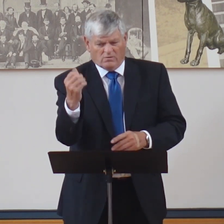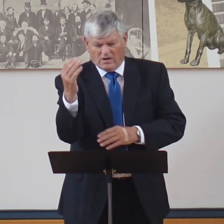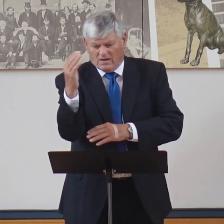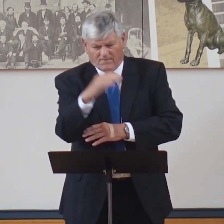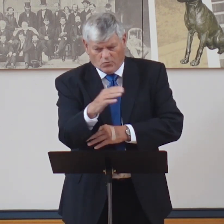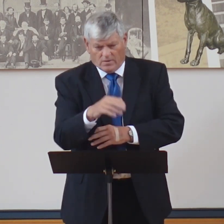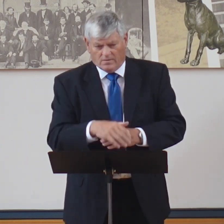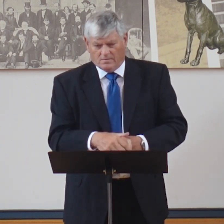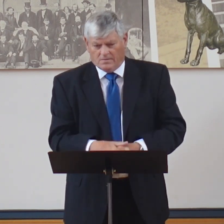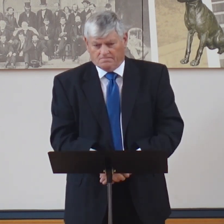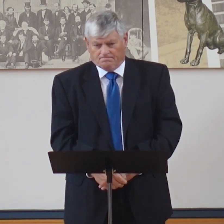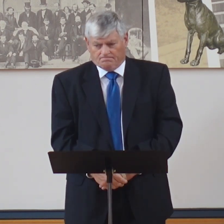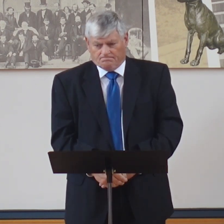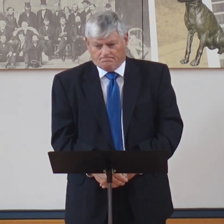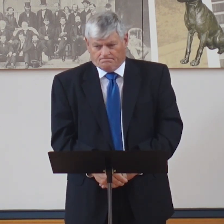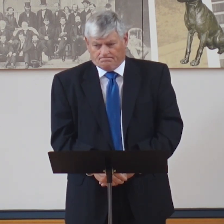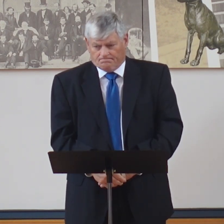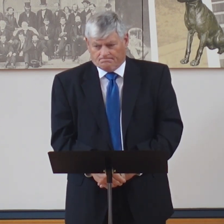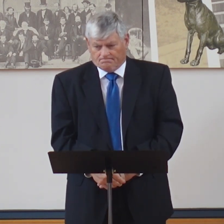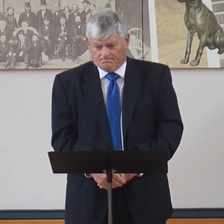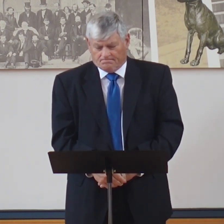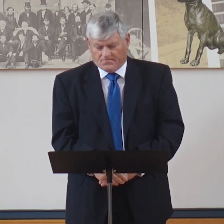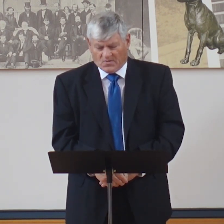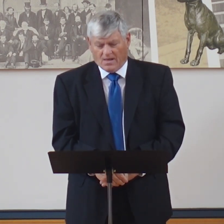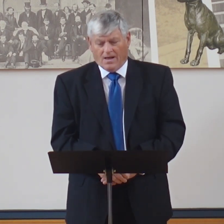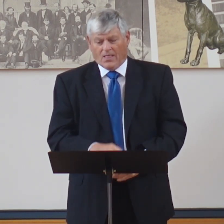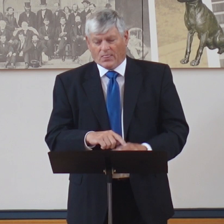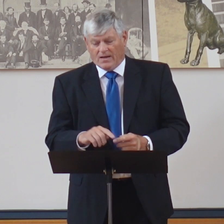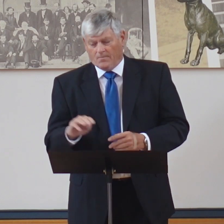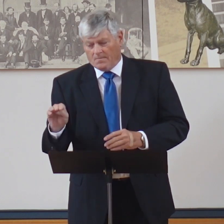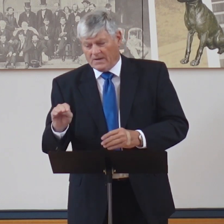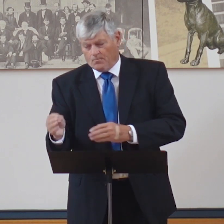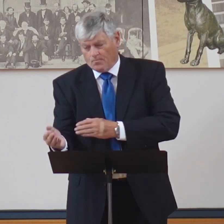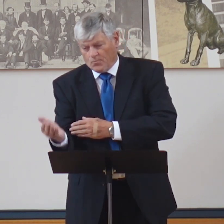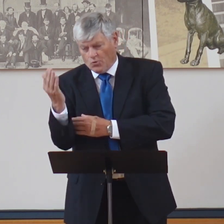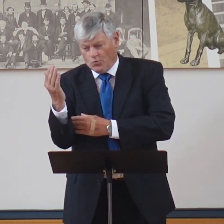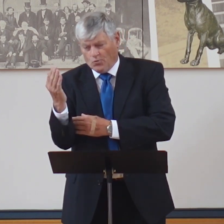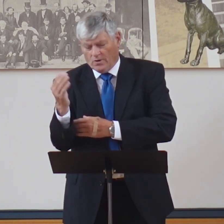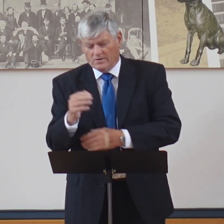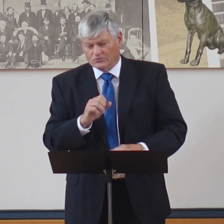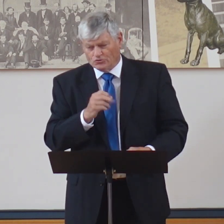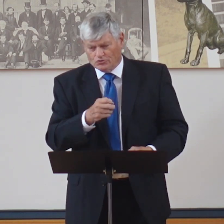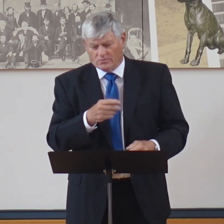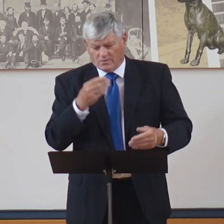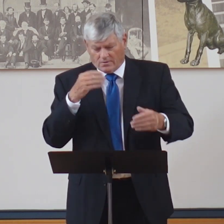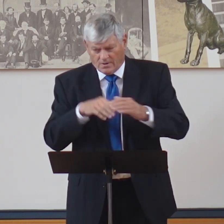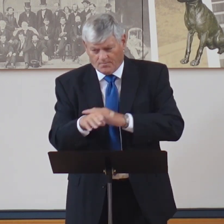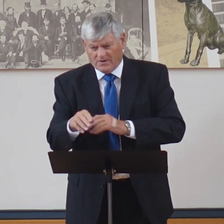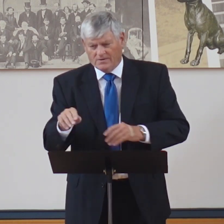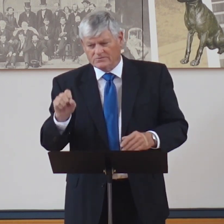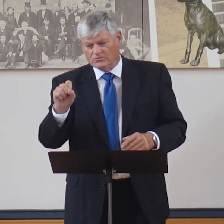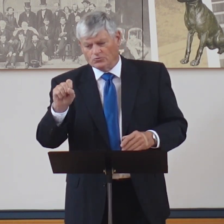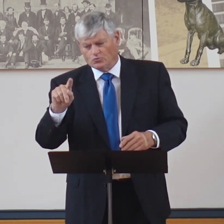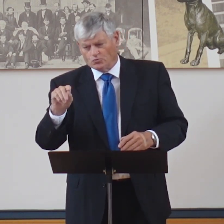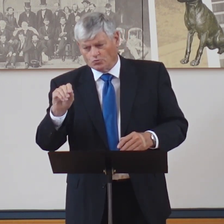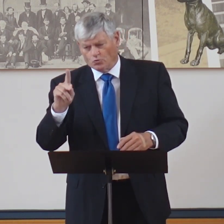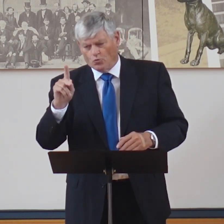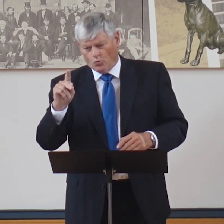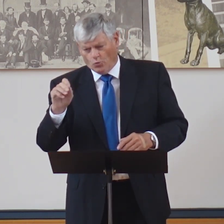That happened on a Saturday afternoon, and she was really excited. When Monday morning rolled around, she